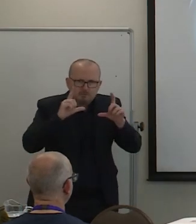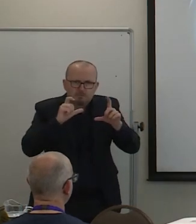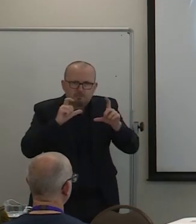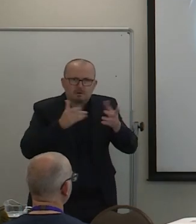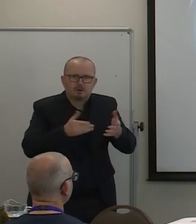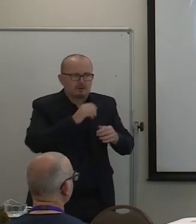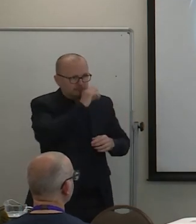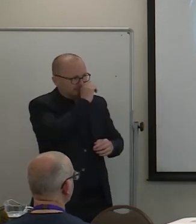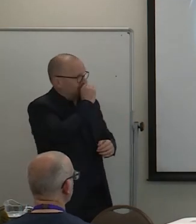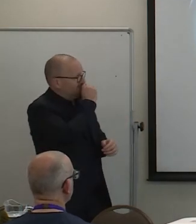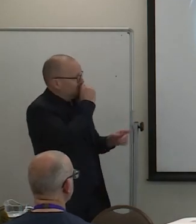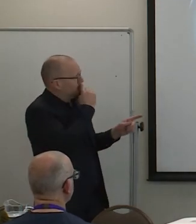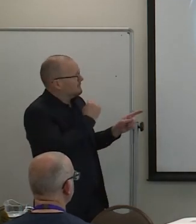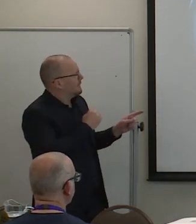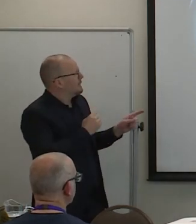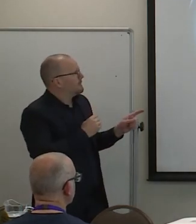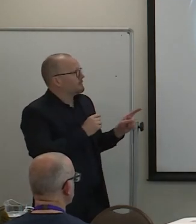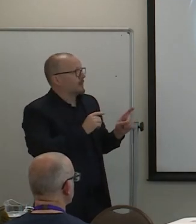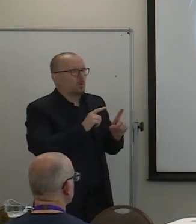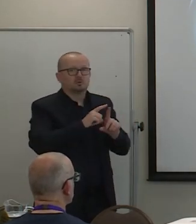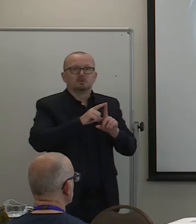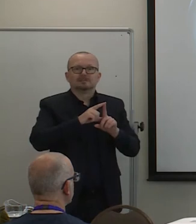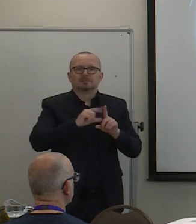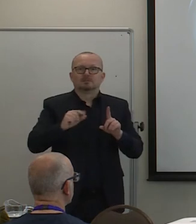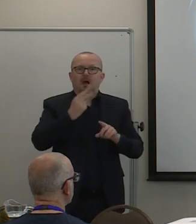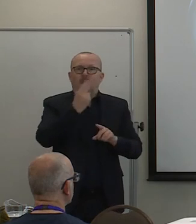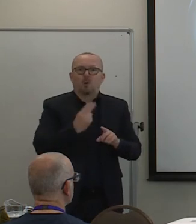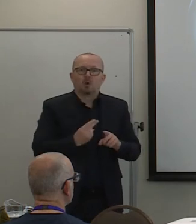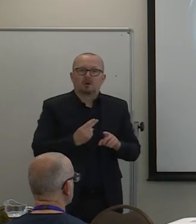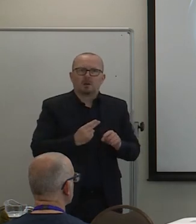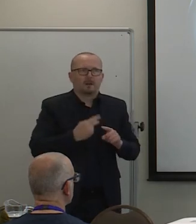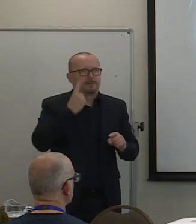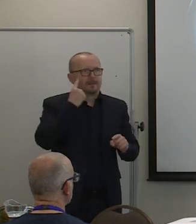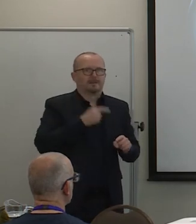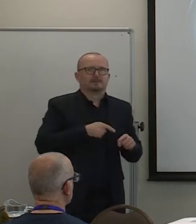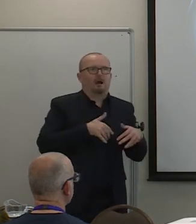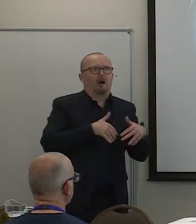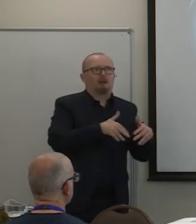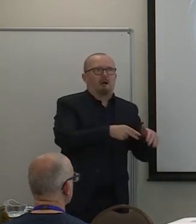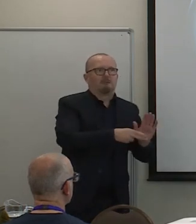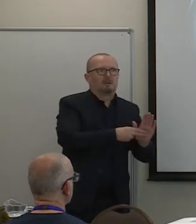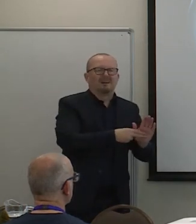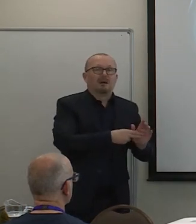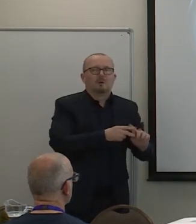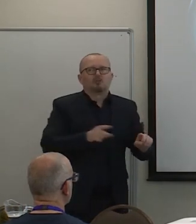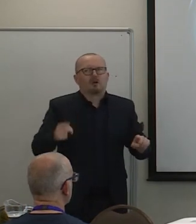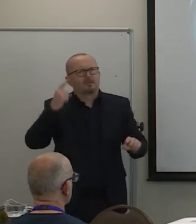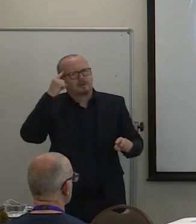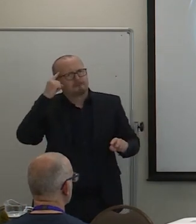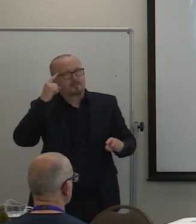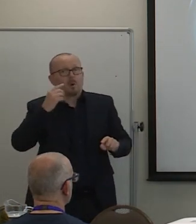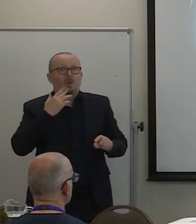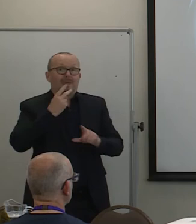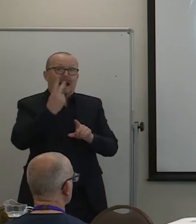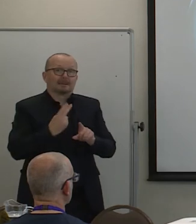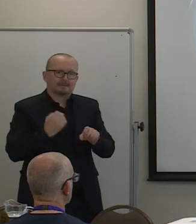I want to digitise artwork, and instead of thinking of it as an archival piece, I want to try and reconnect with what the artist was thinking when they made